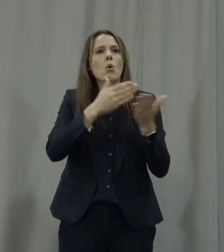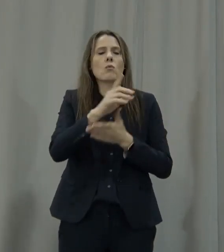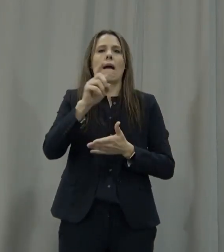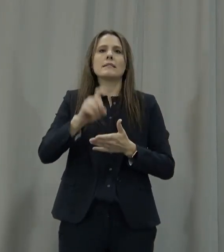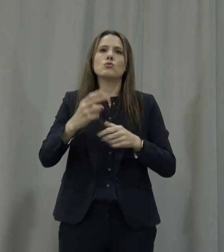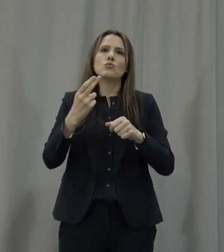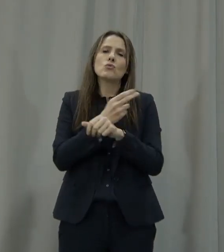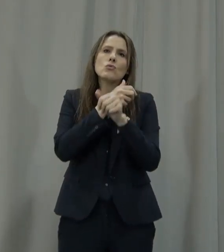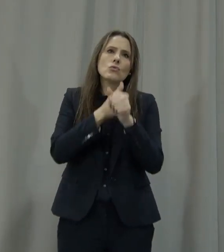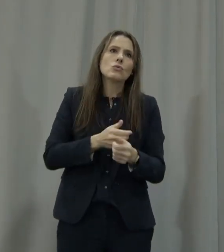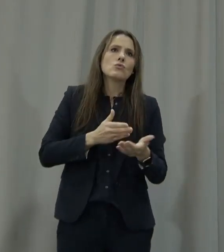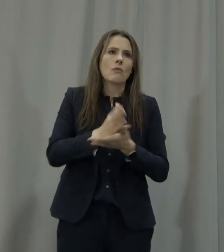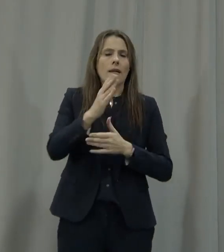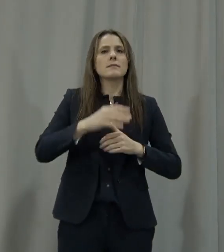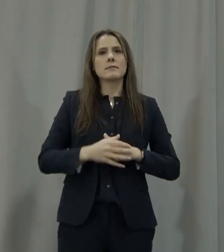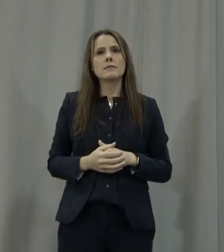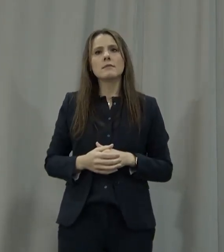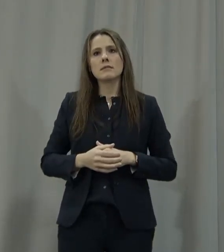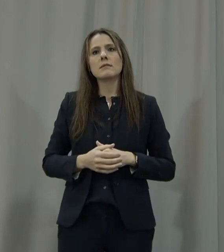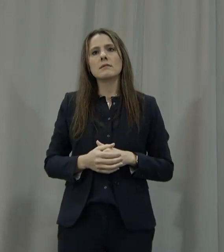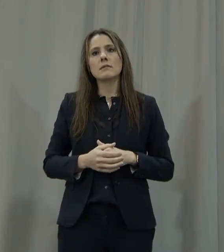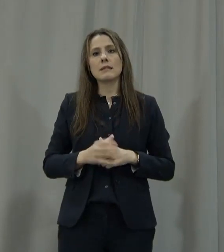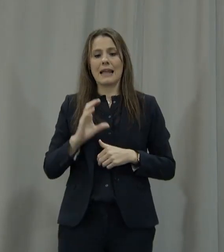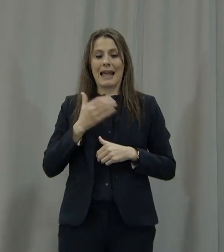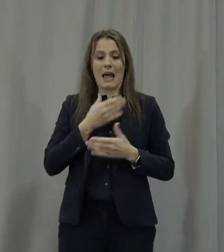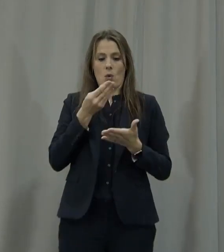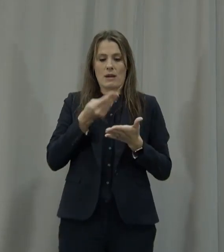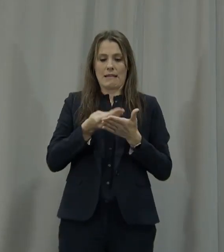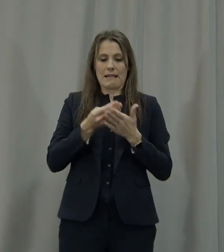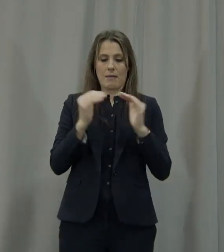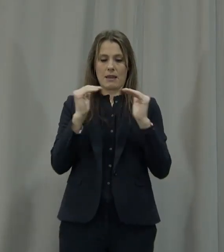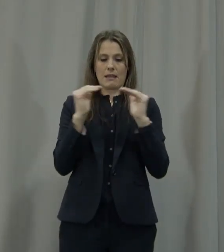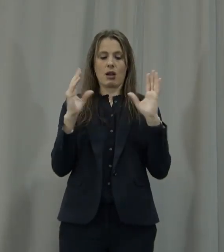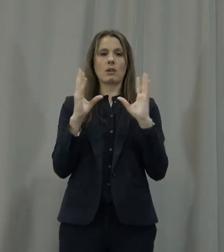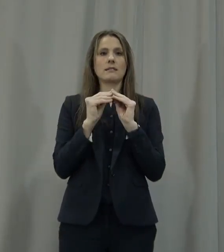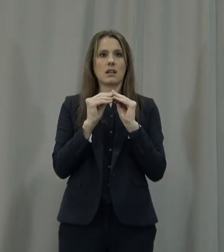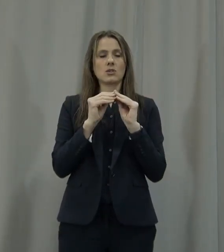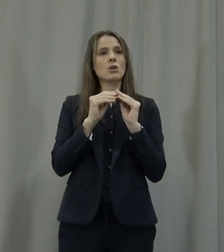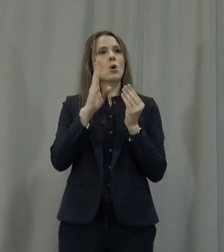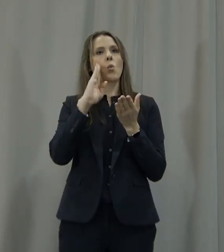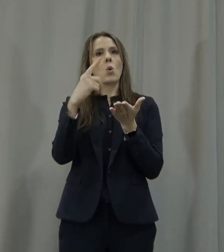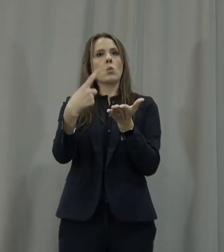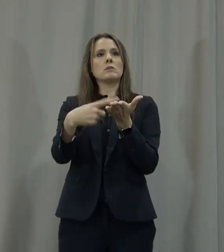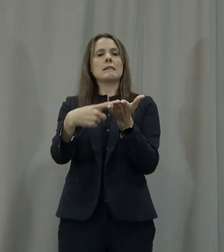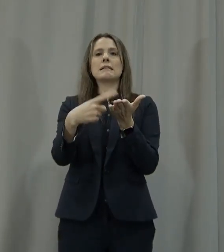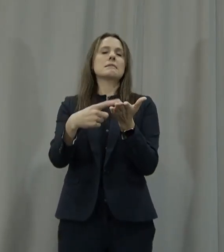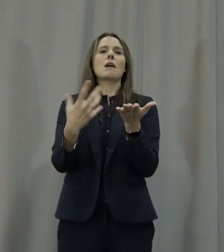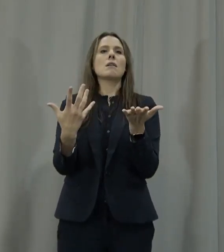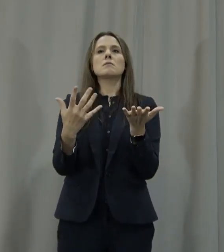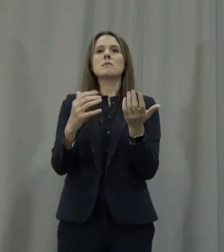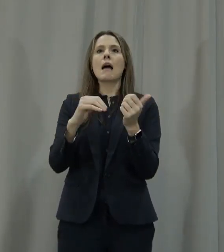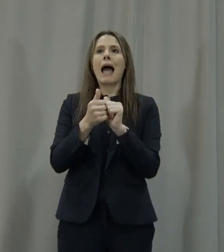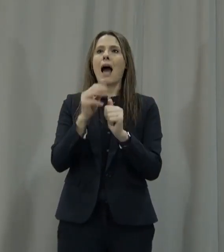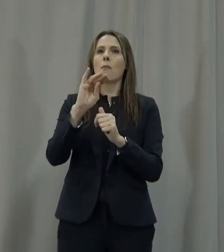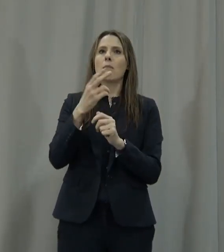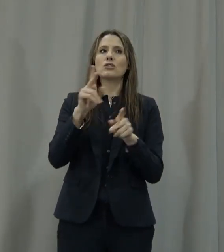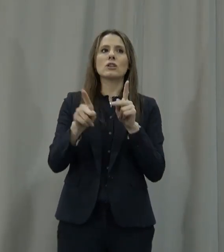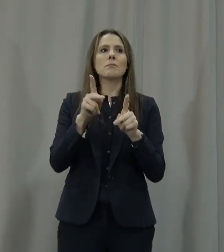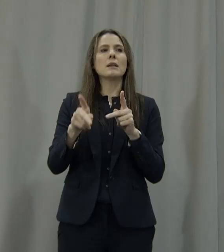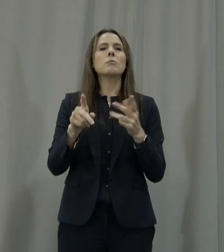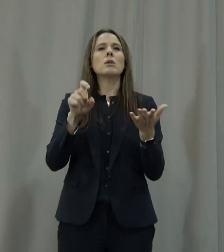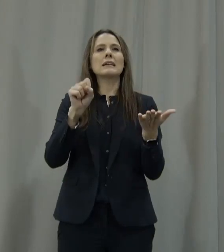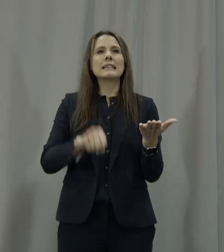level. In our economic equity session, panelists discussed strategies to ensure all Michiganders can truly